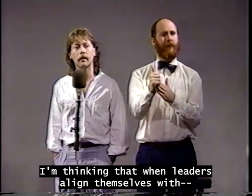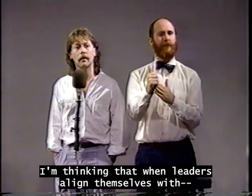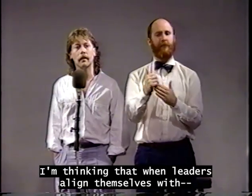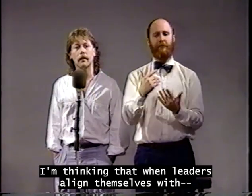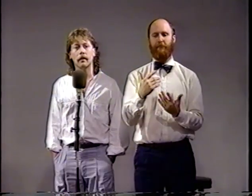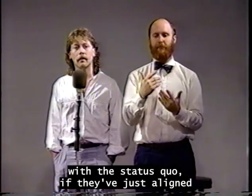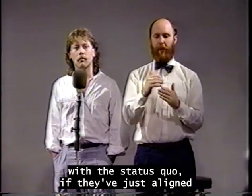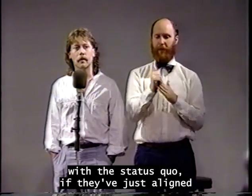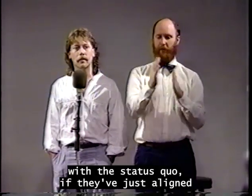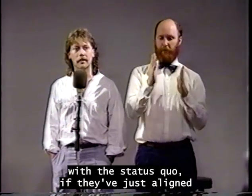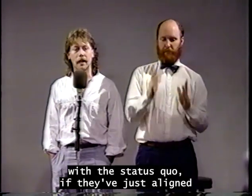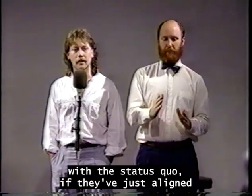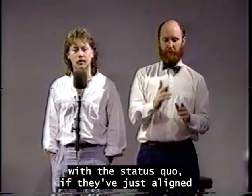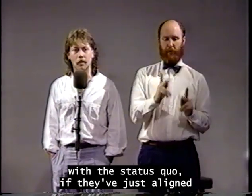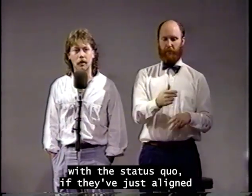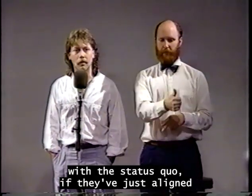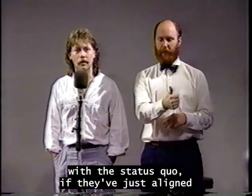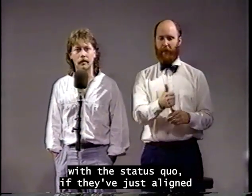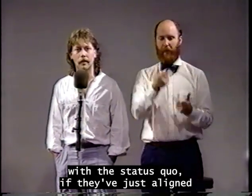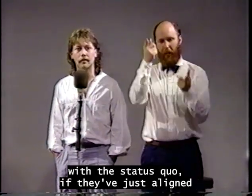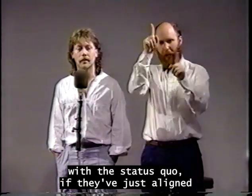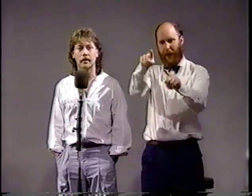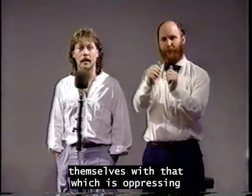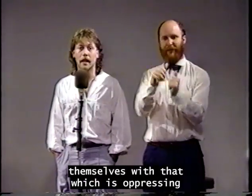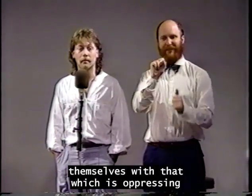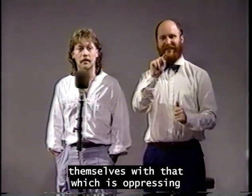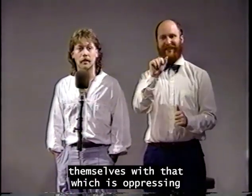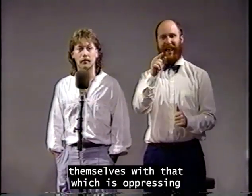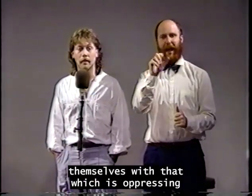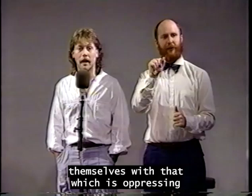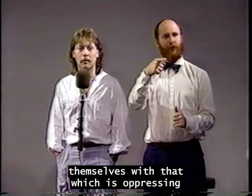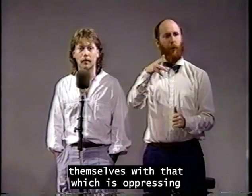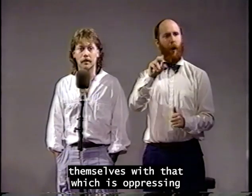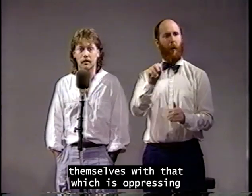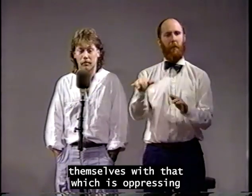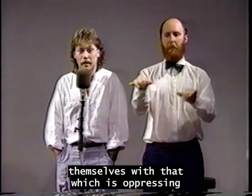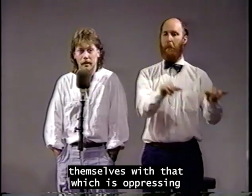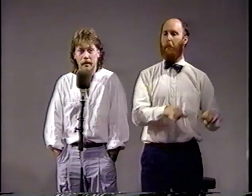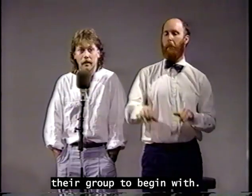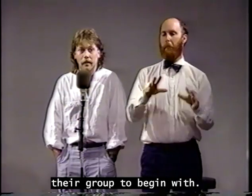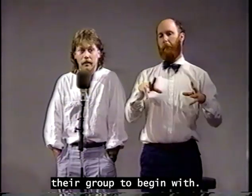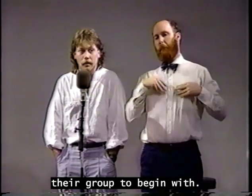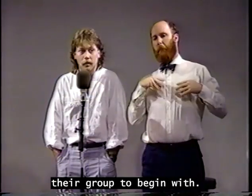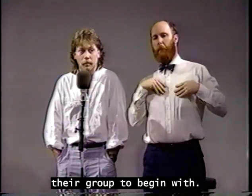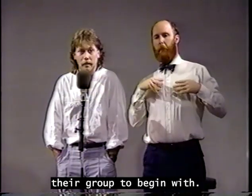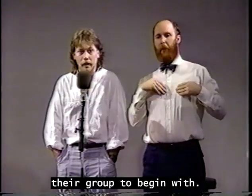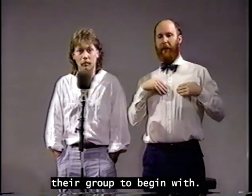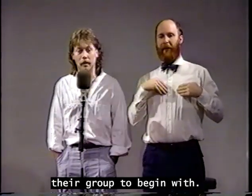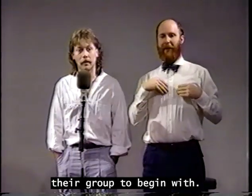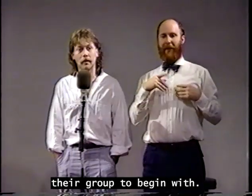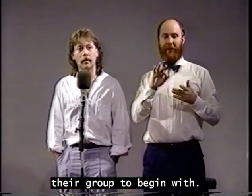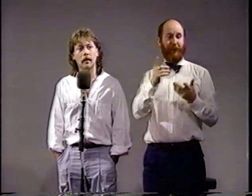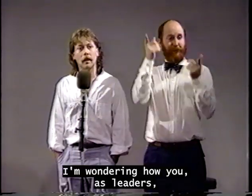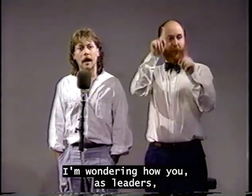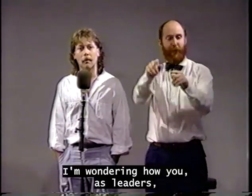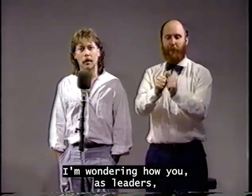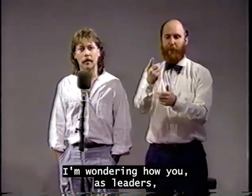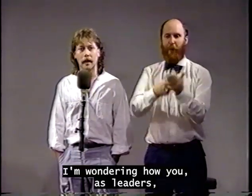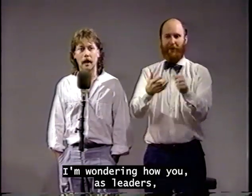the status quo, if they've just aligned themselves with that which is oppressing their group to begin with. I'm wondering how